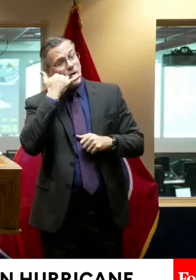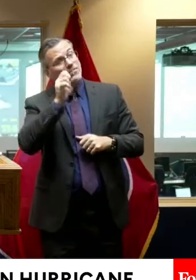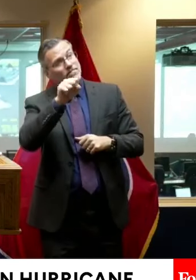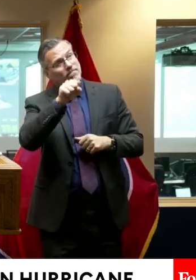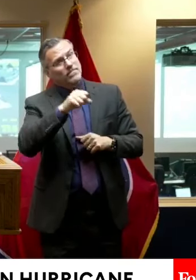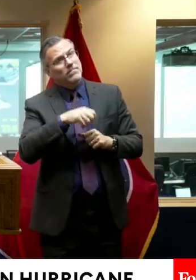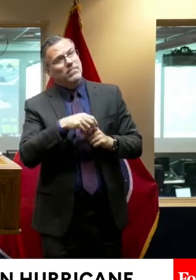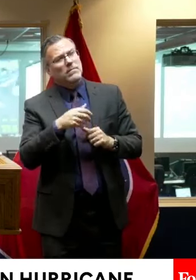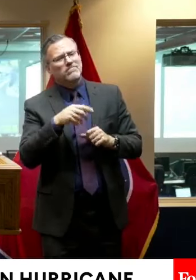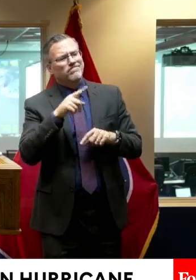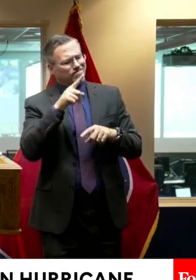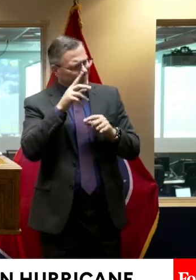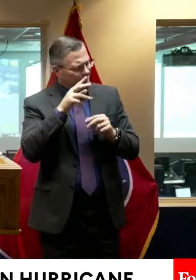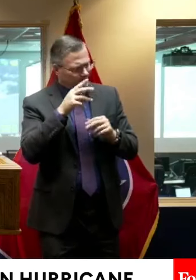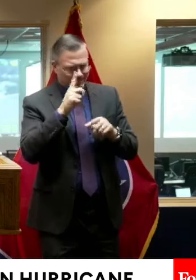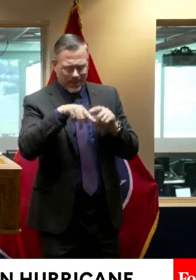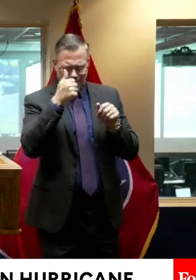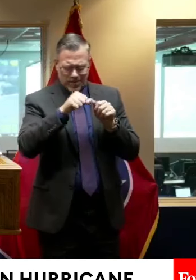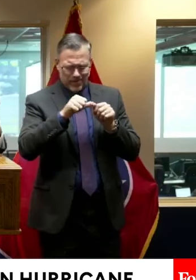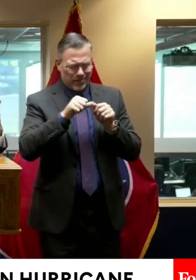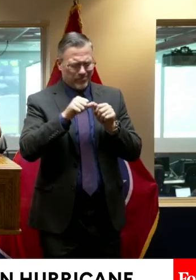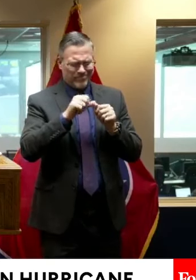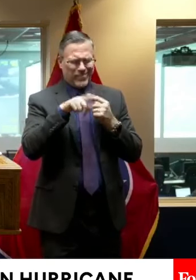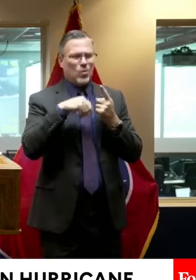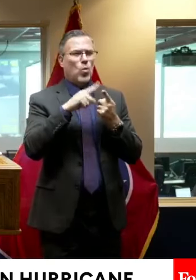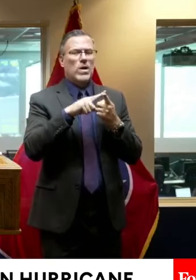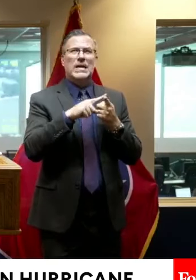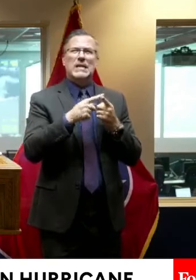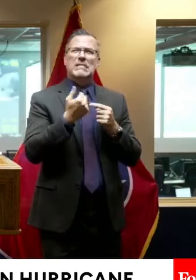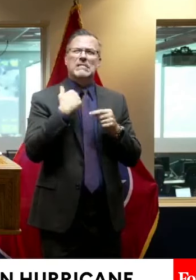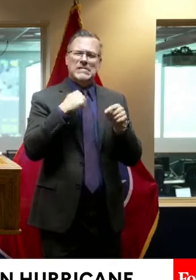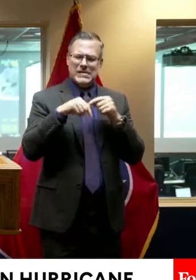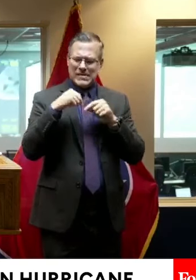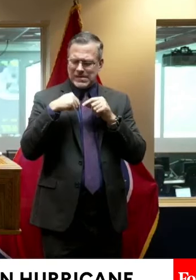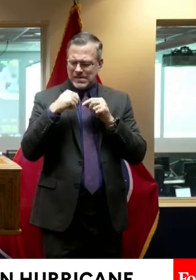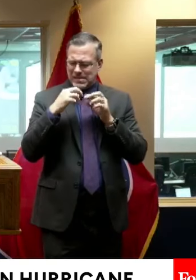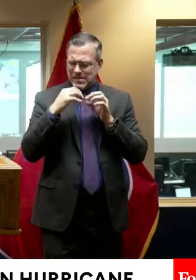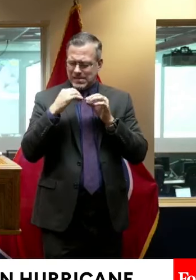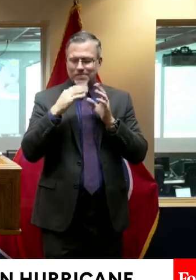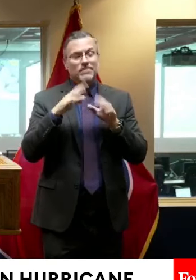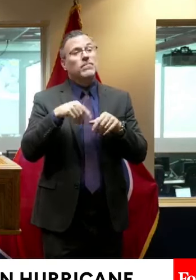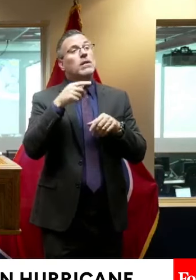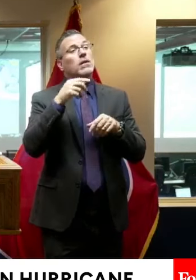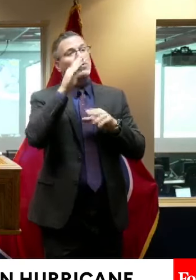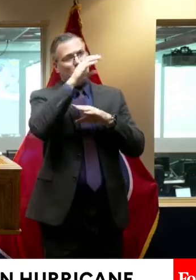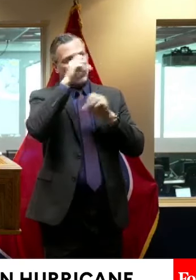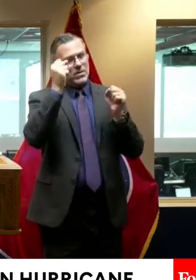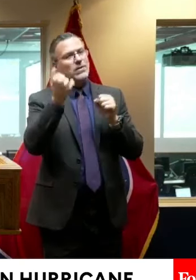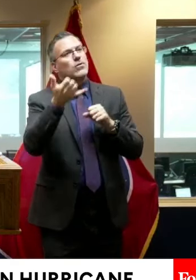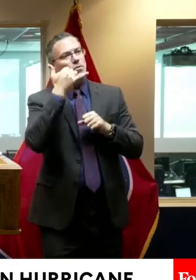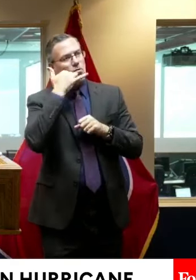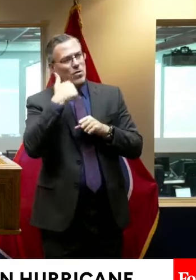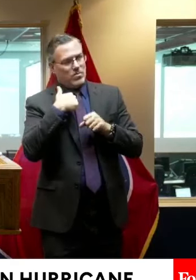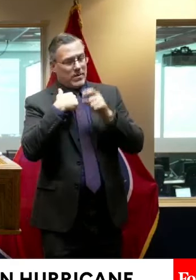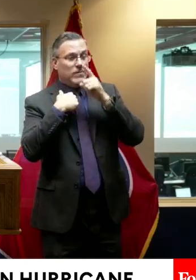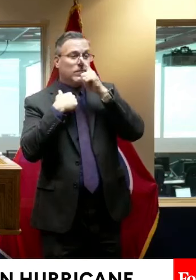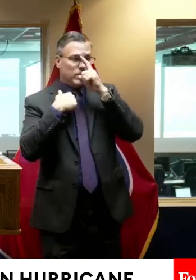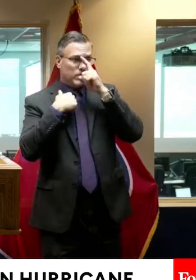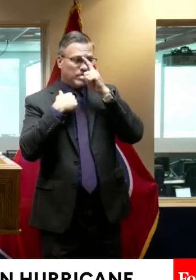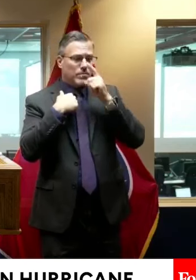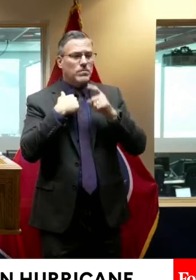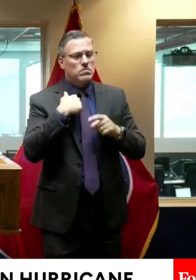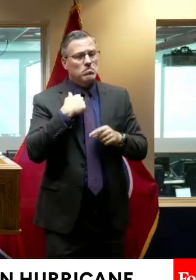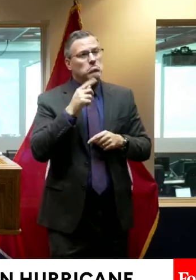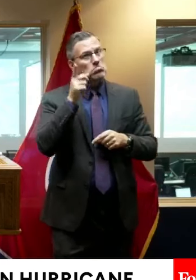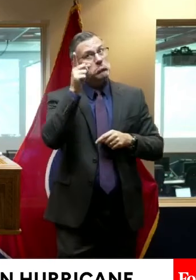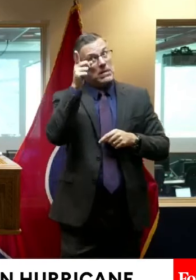I don't know what day he called me, but I could back it up and see. But he called me and at some point in this response and